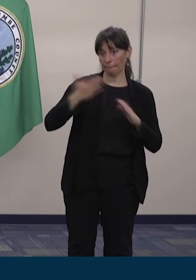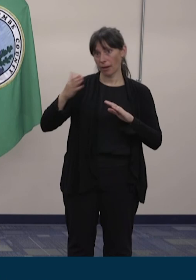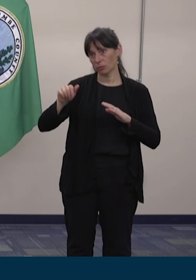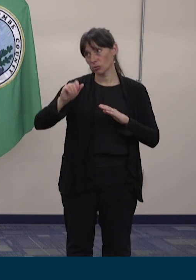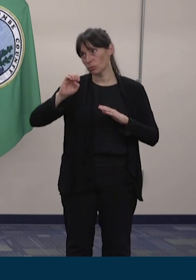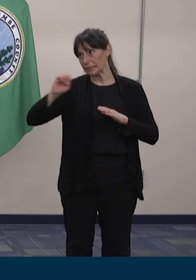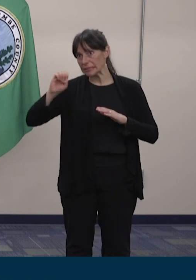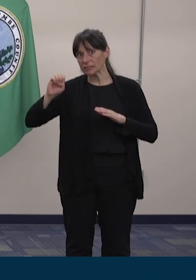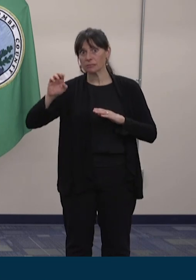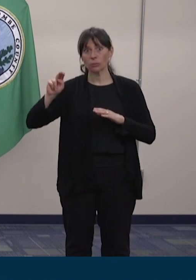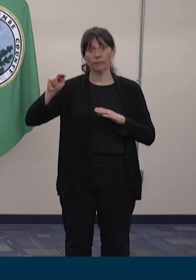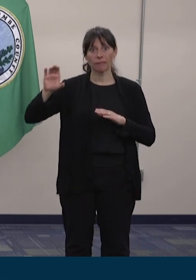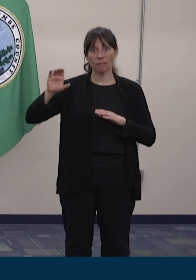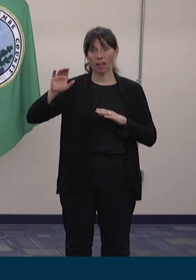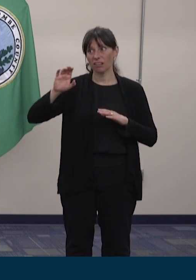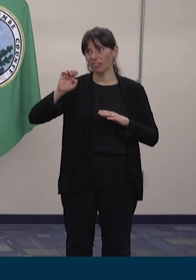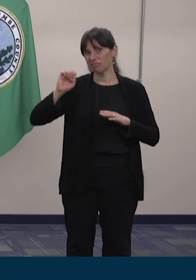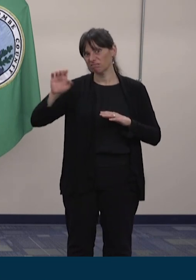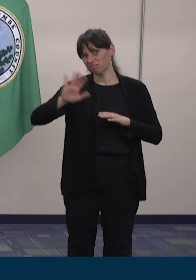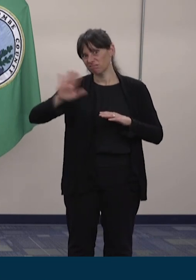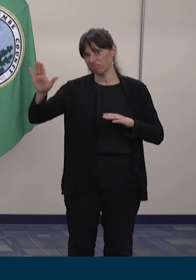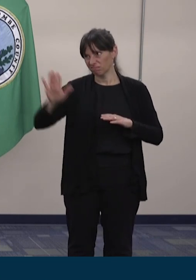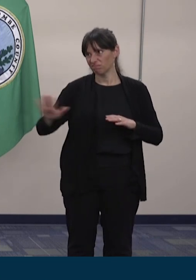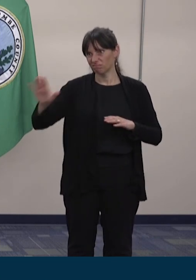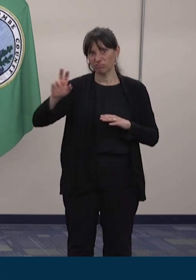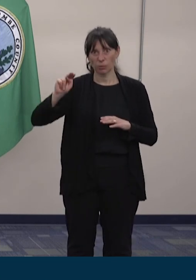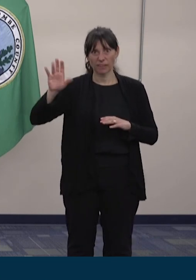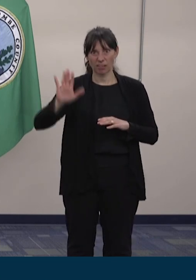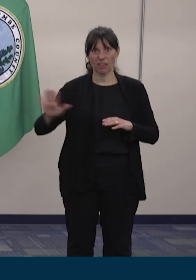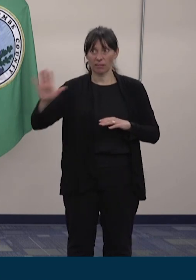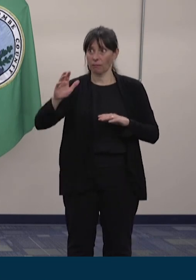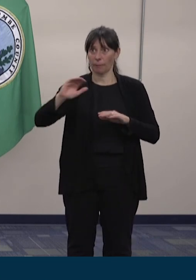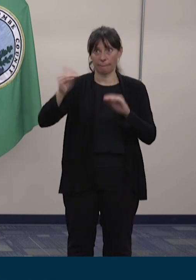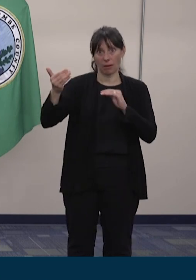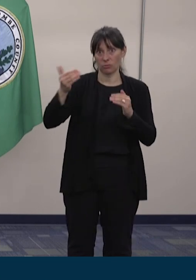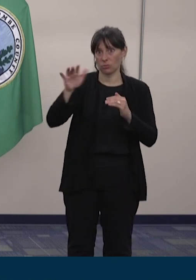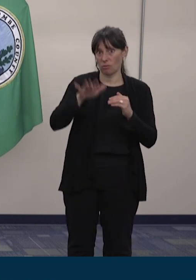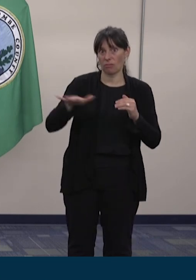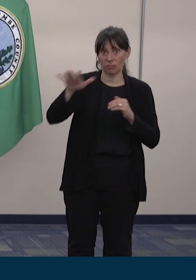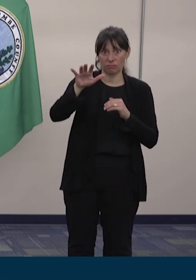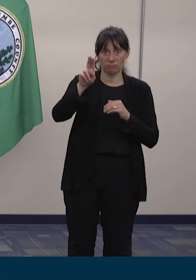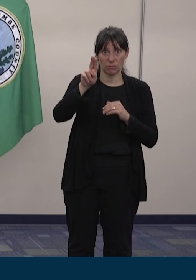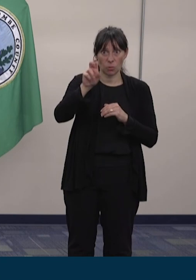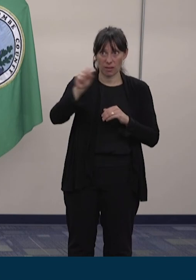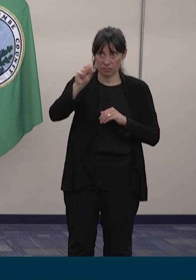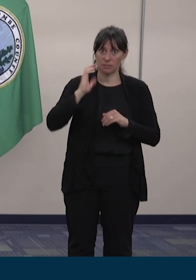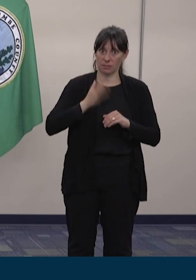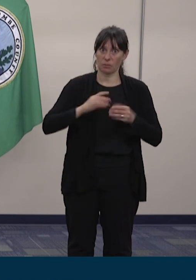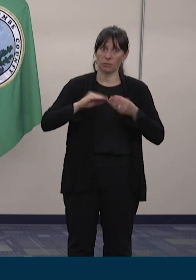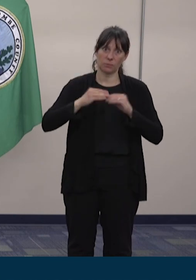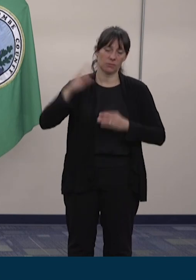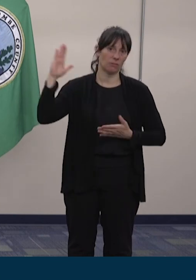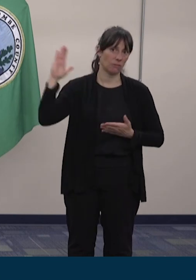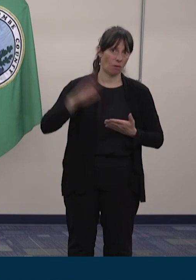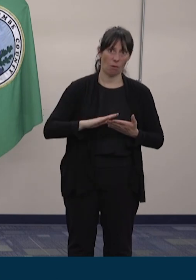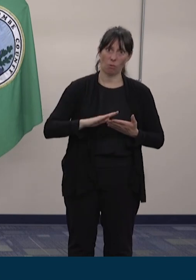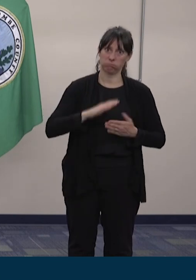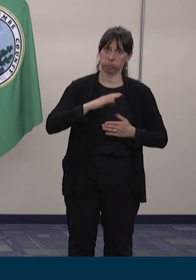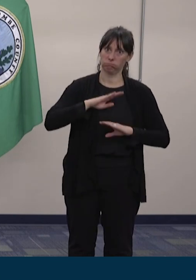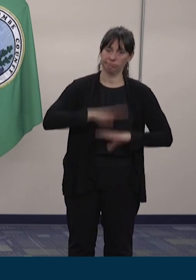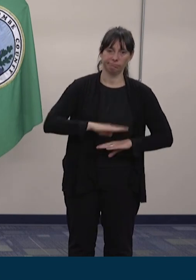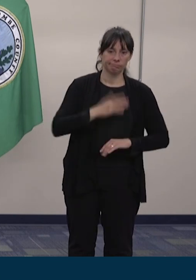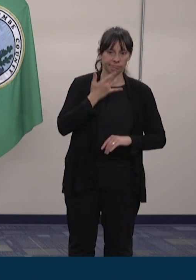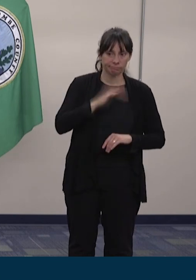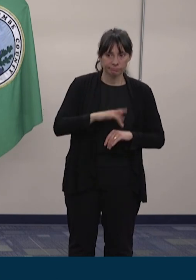Carolina and en across the country. Carolina del Norte, porque no Local es residents, metropolitana esta área y businesses, más que en churches, el resto de Carolina and del Norte community o de